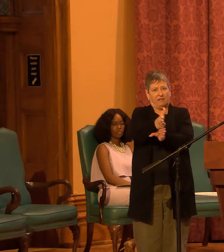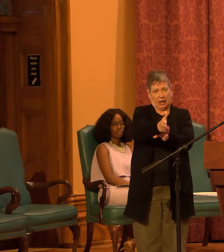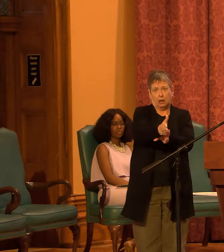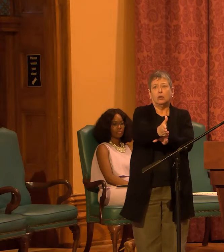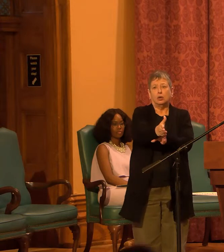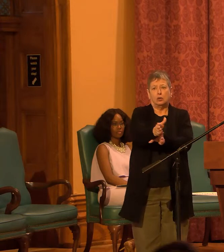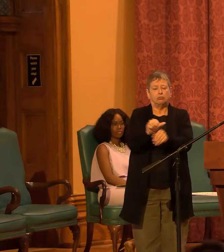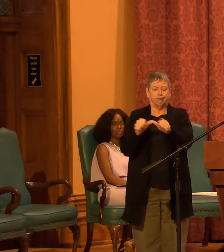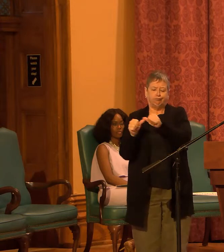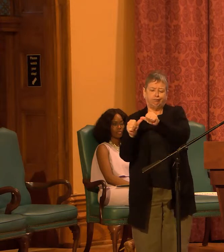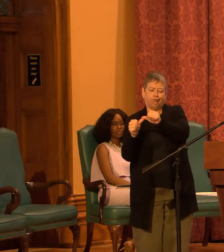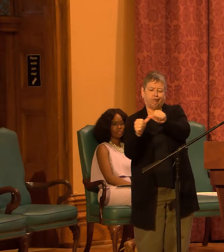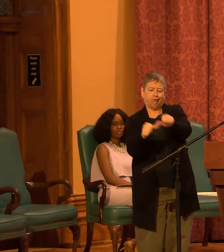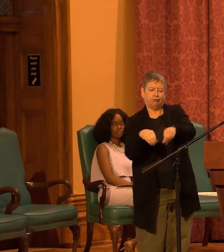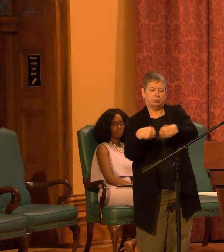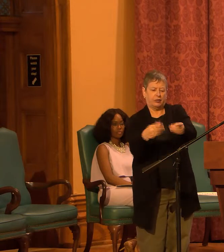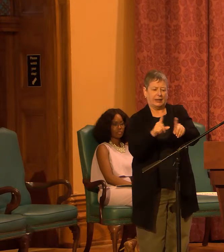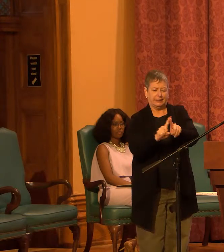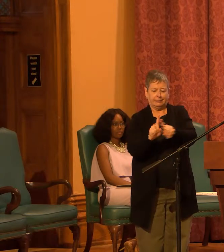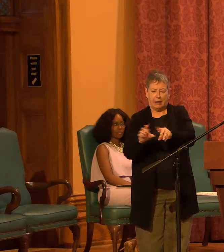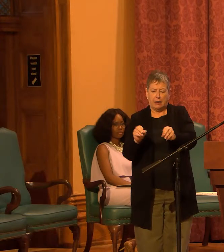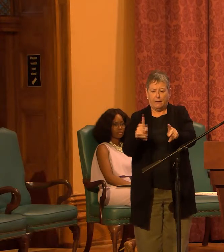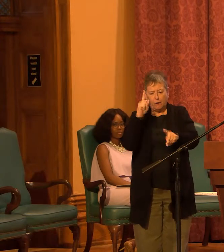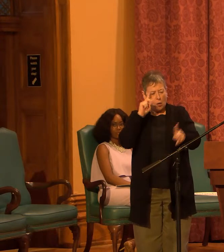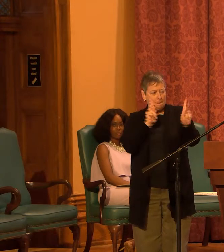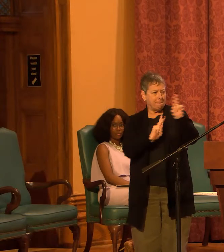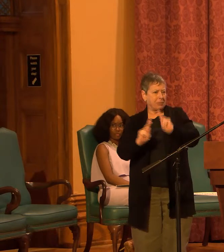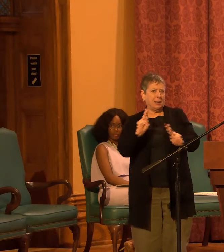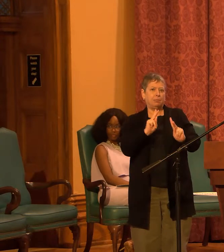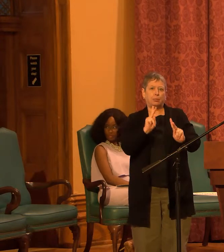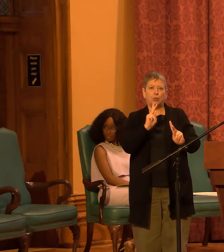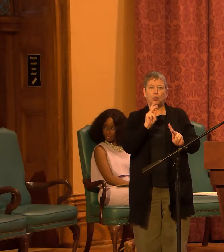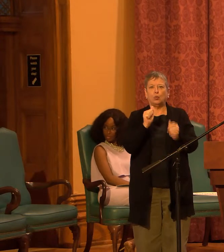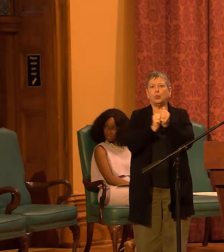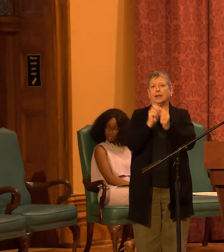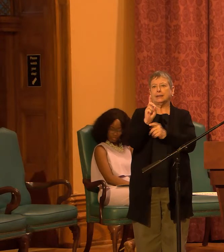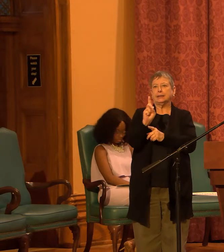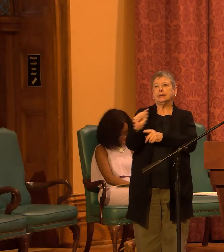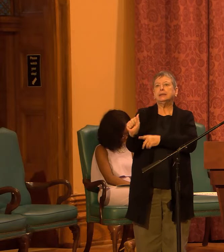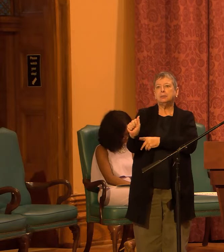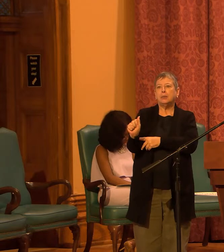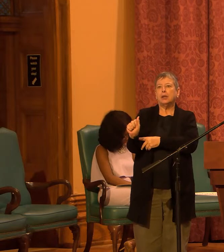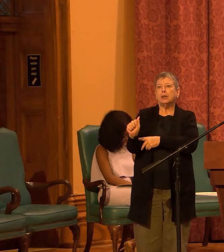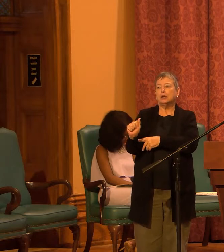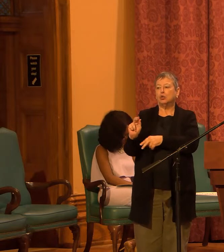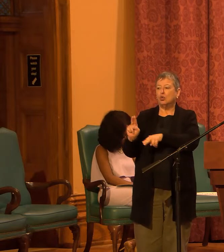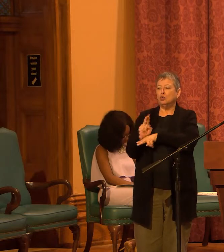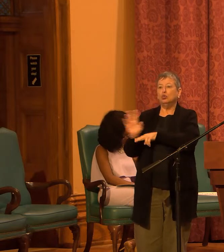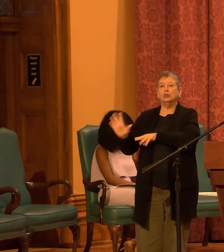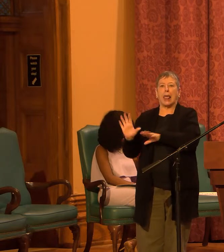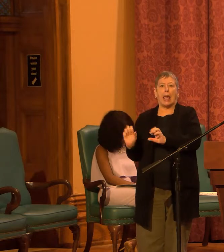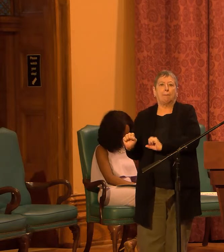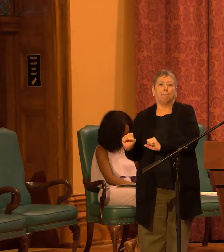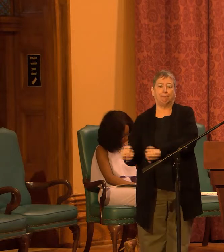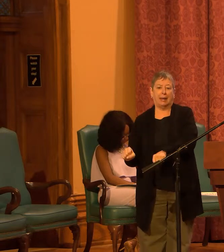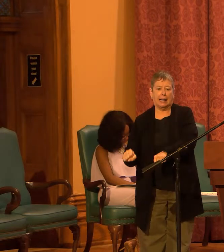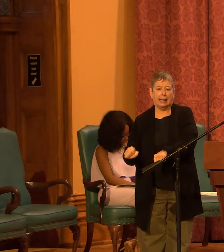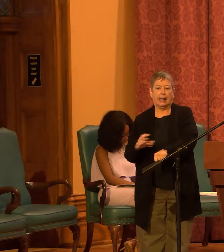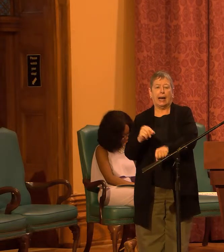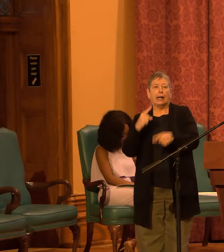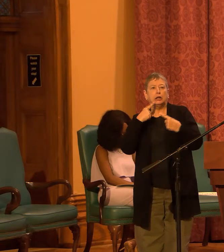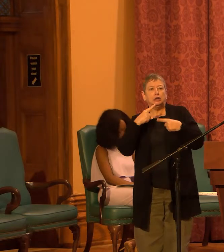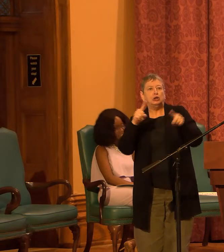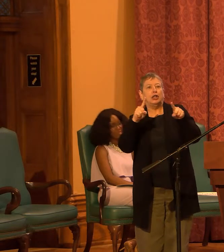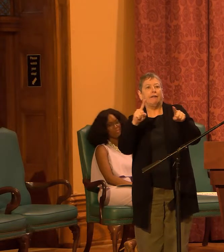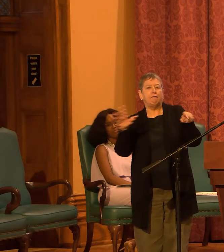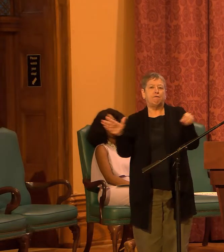consistently presented opportunities in Louisiana for people with disabilities to utilize their capabilities in achieving